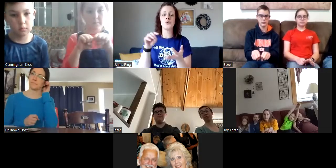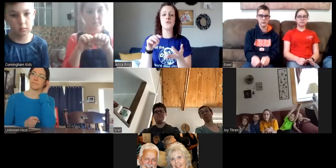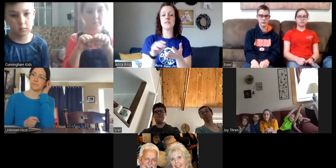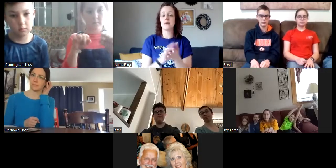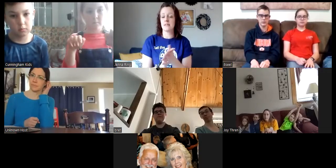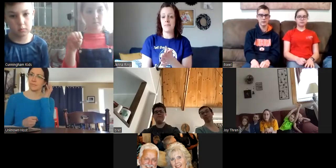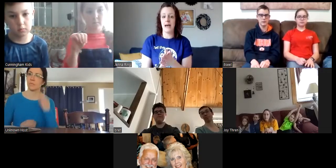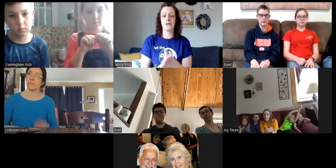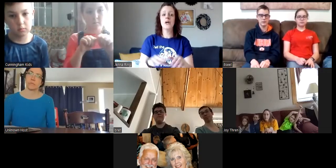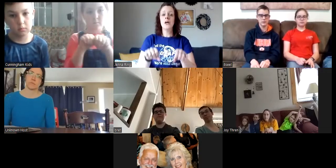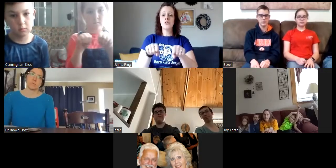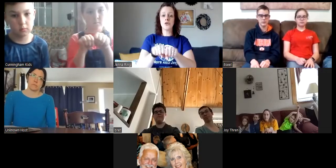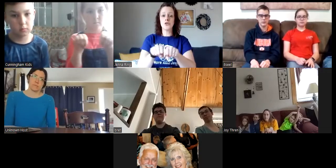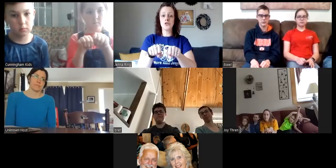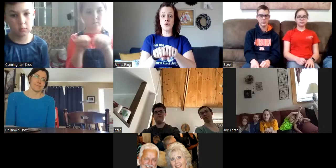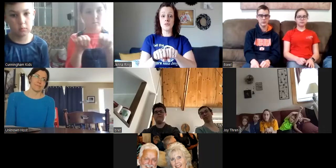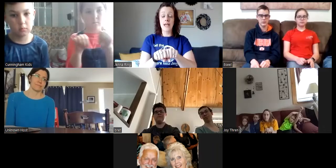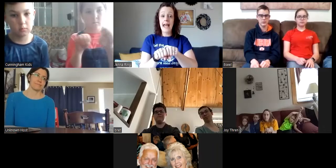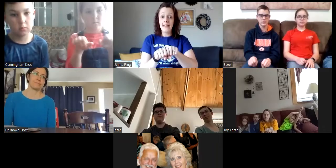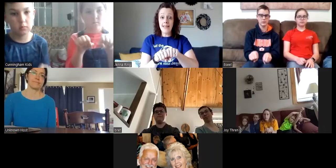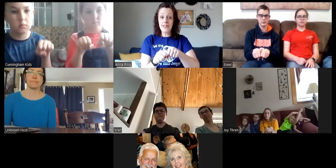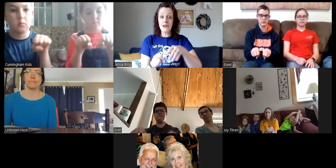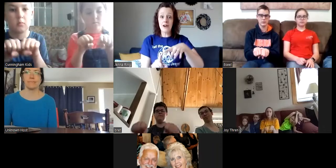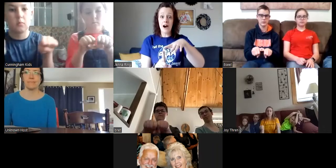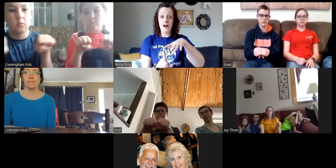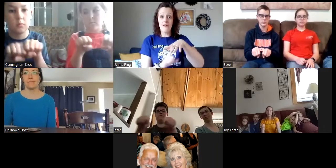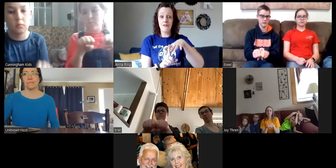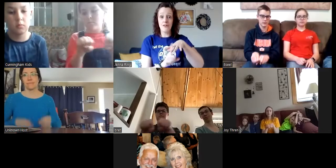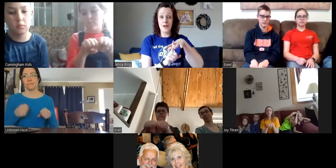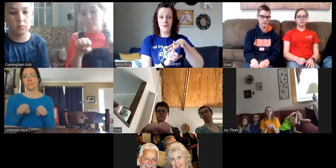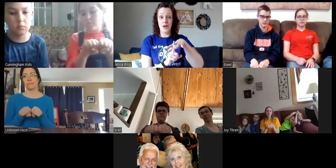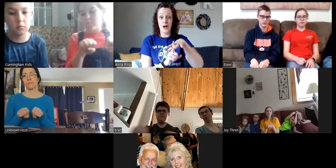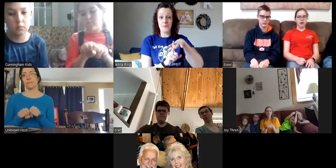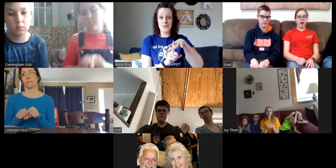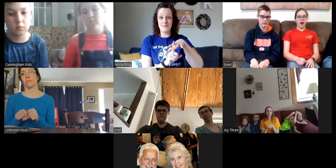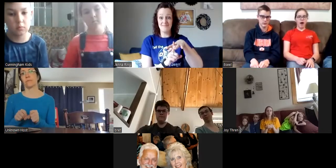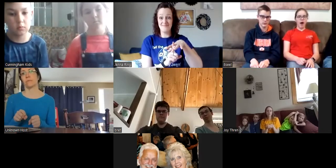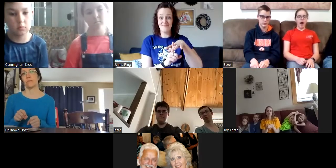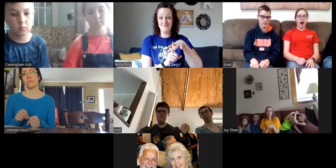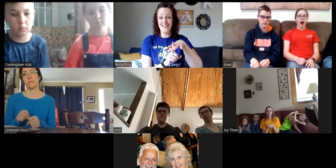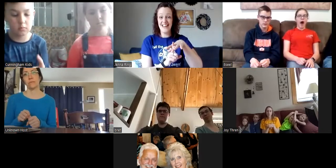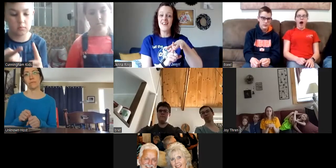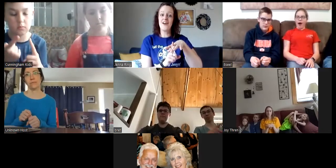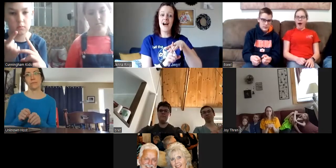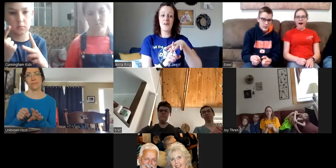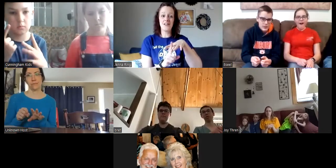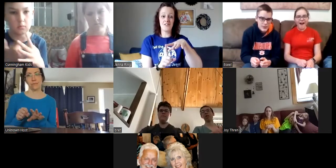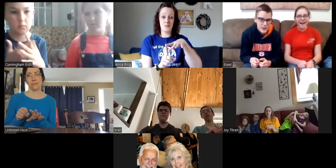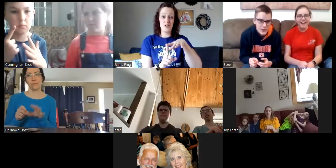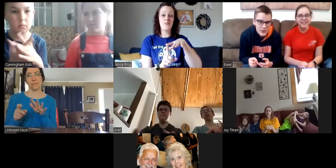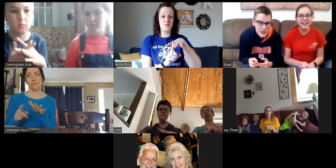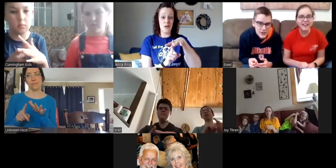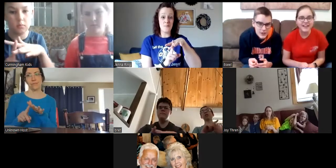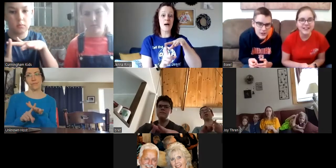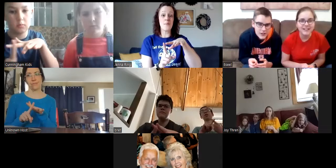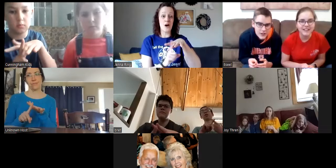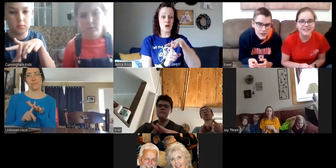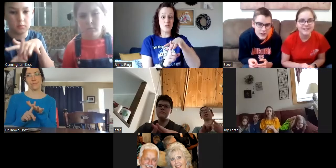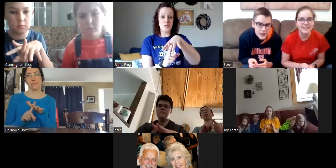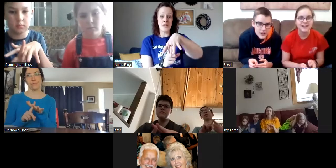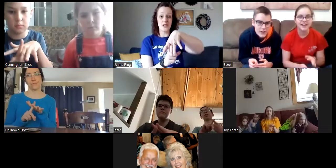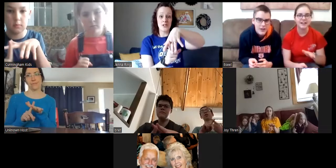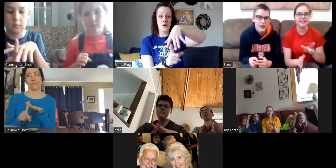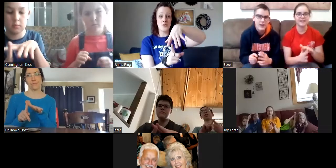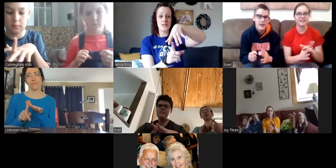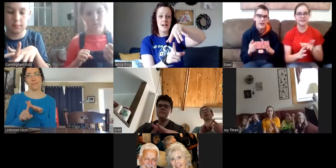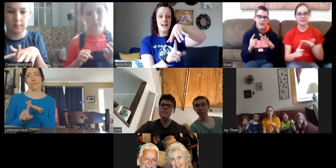fancy shoes, doesn't matter. They're shoes. And then there are flip-flops. You know how with flip-flops, that part